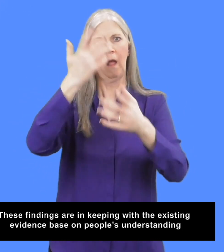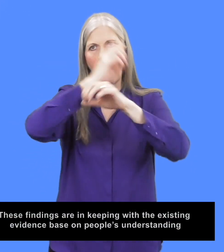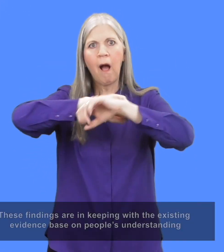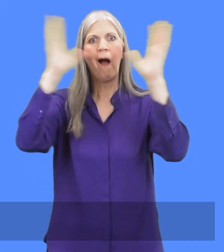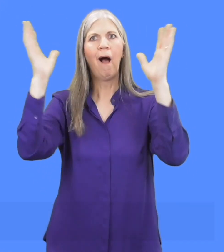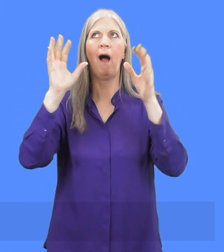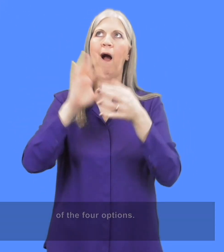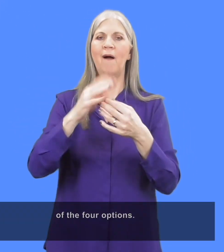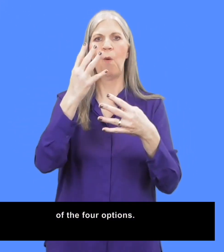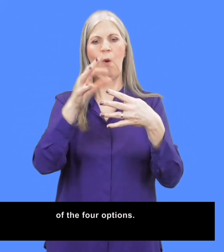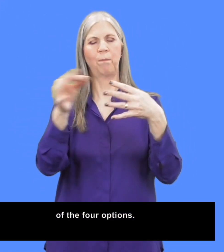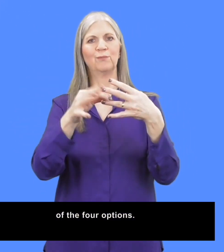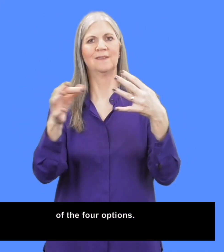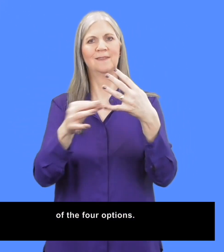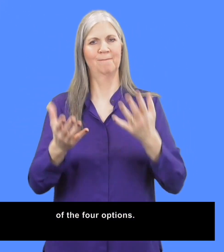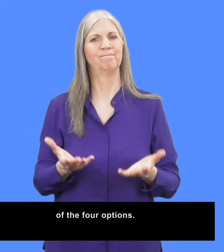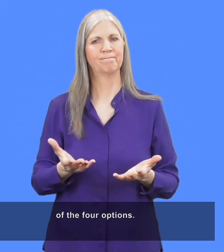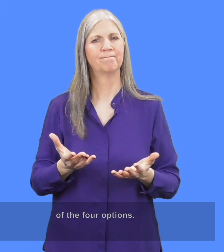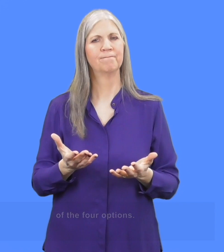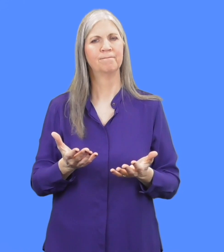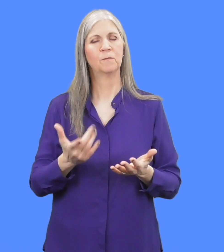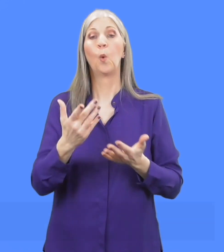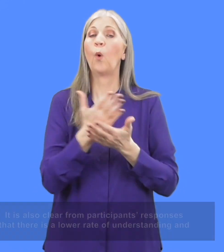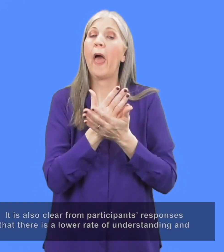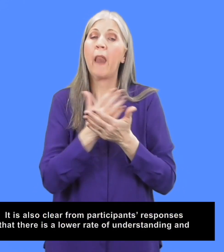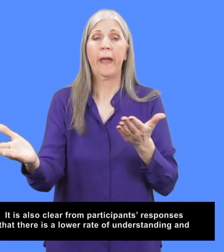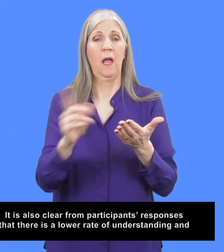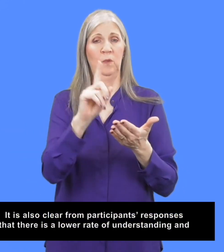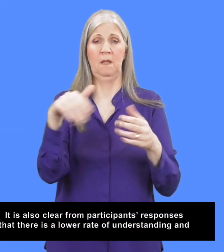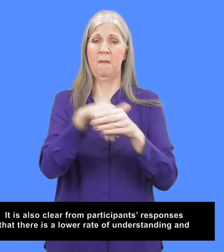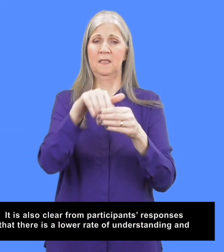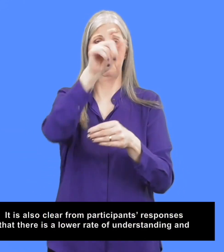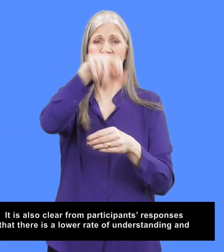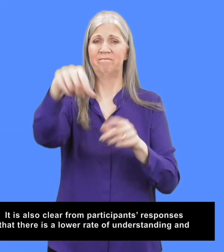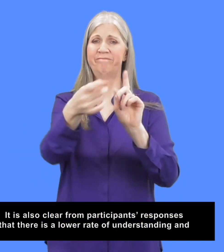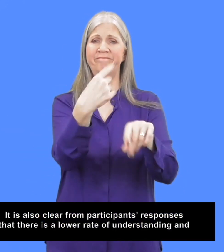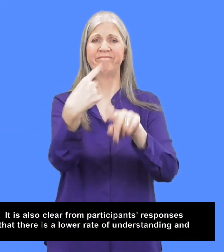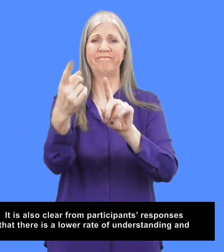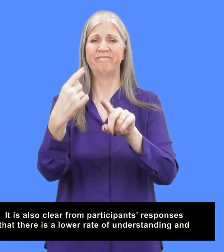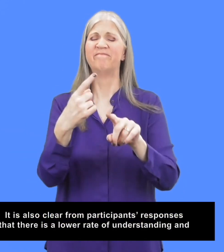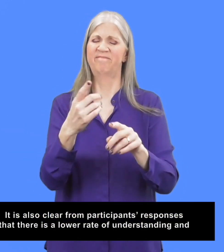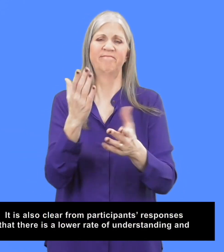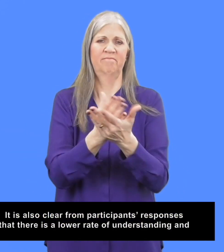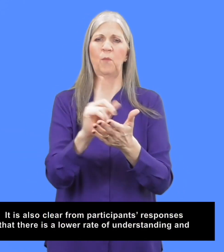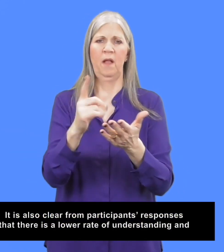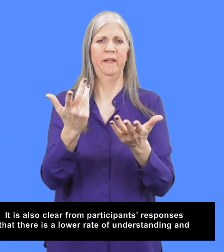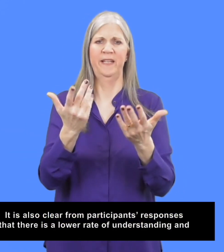of the 4 options. It is also clear from participants' responses that there is a lower rate